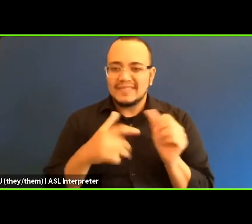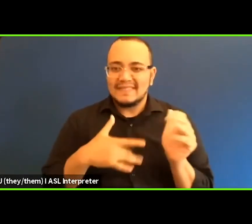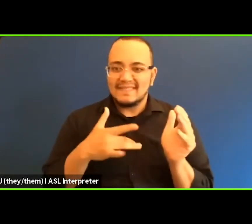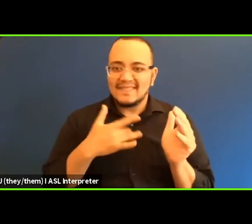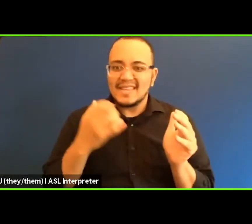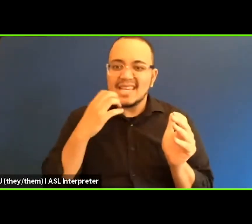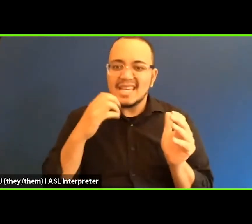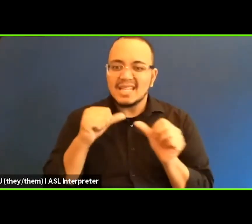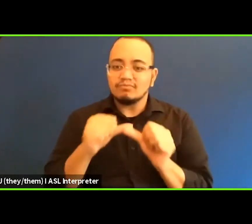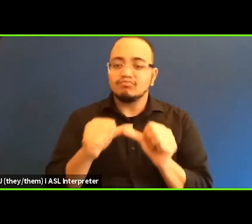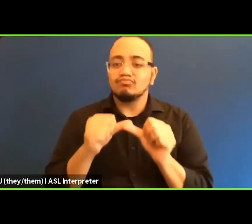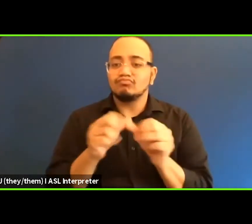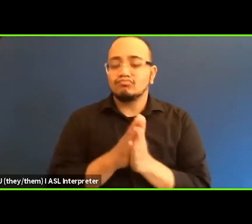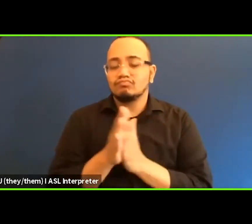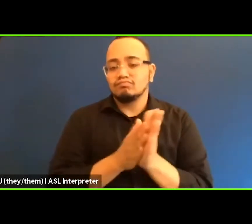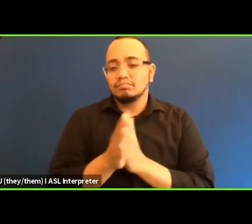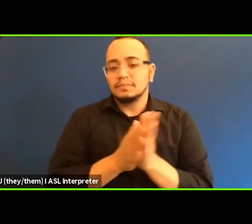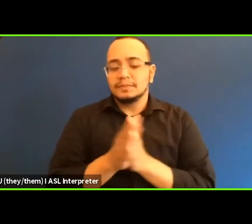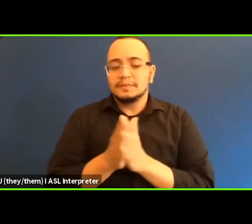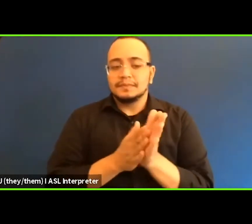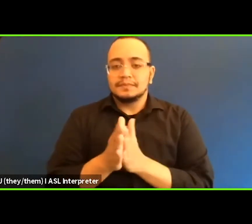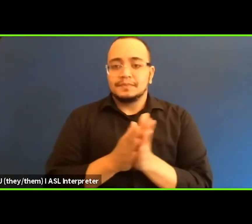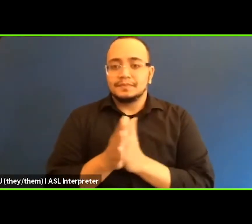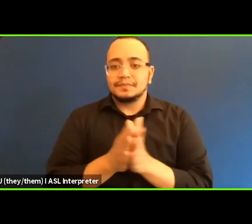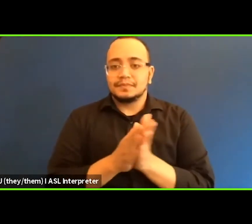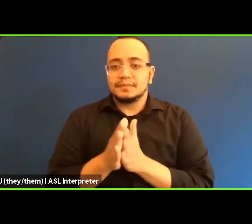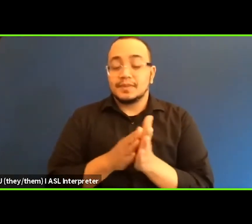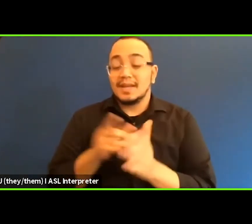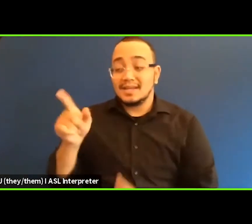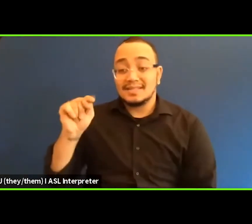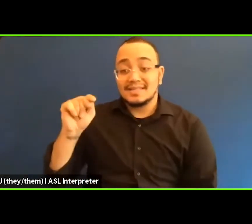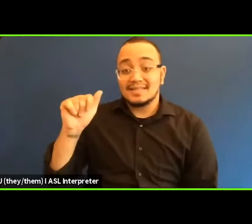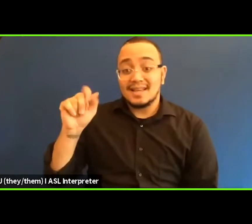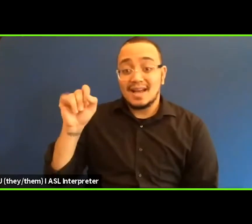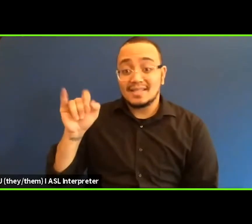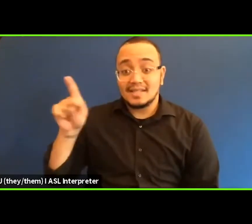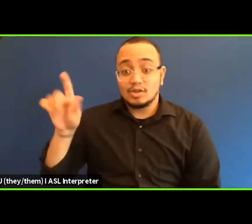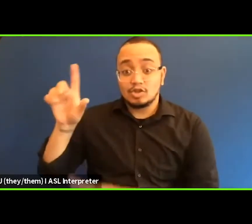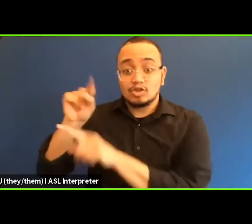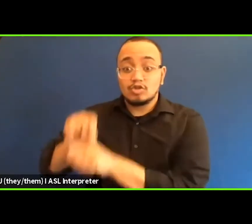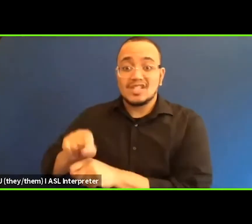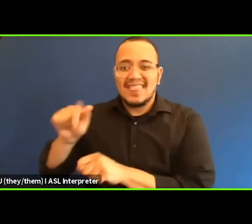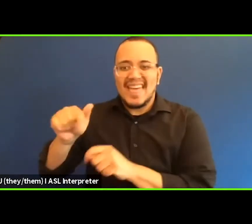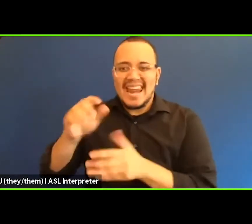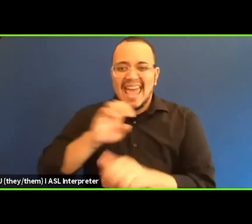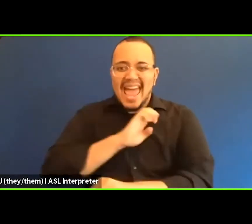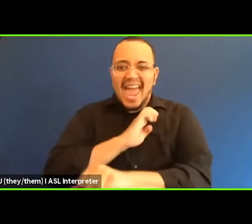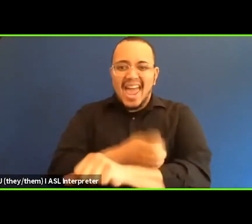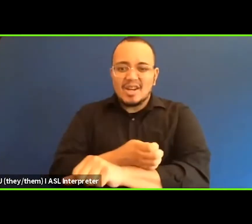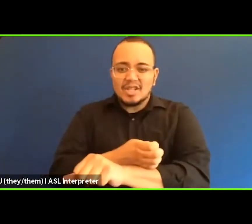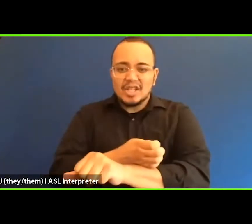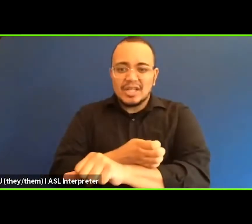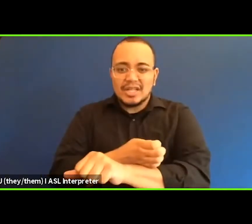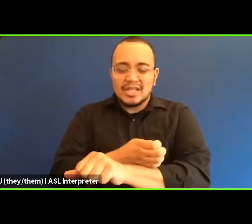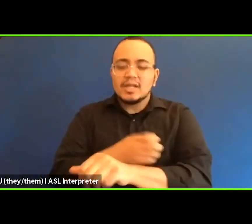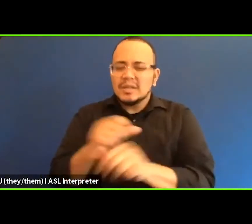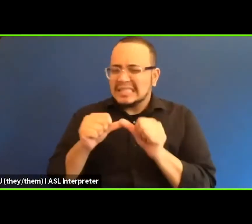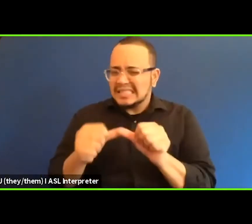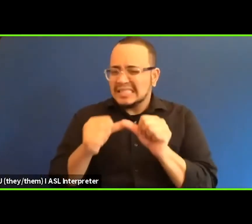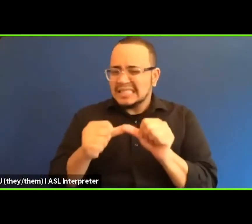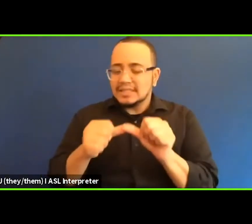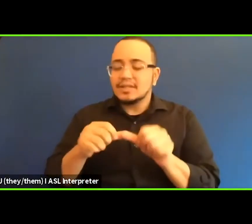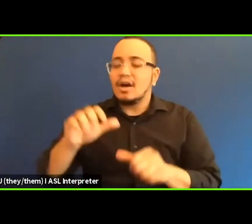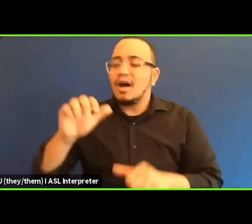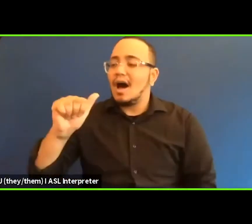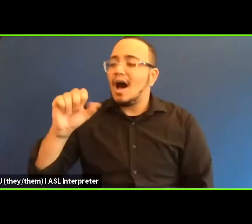in your hands. And in Tossie's tradition, she would say that energy that you're building up in your hands, just keep rubbing them. It's called